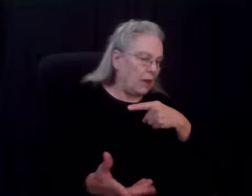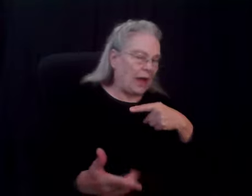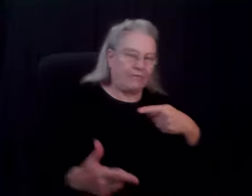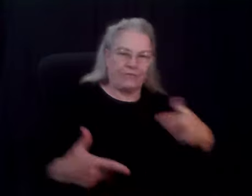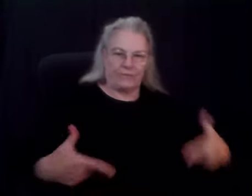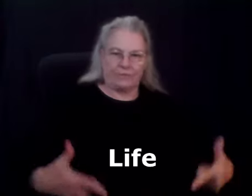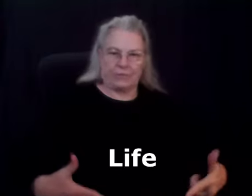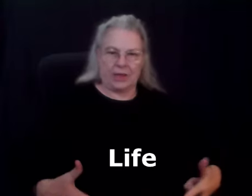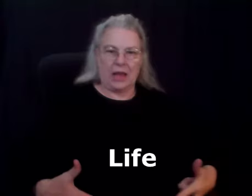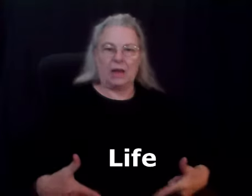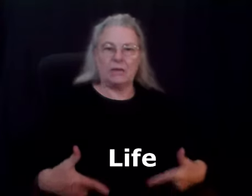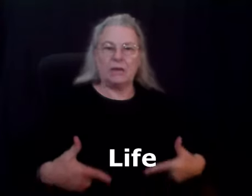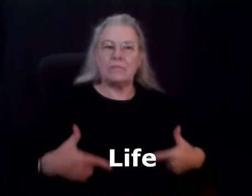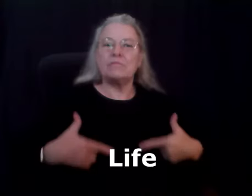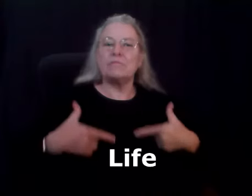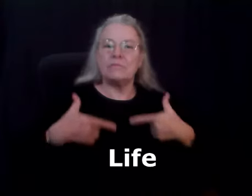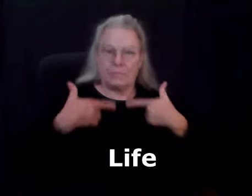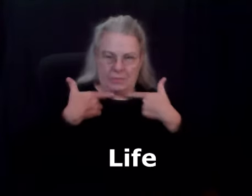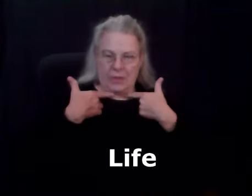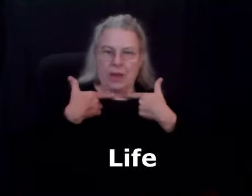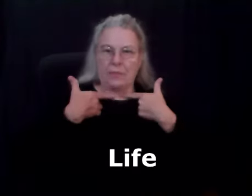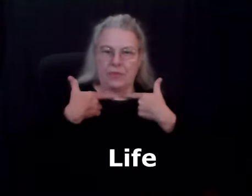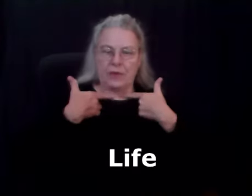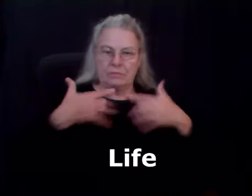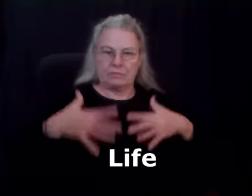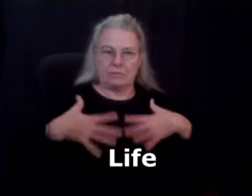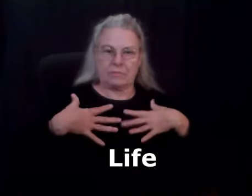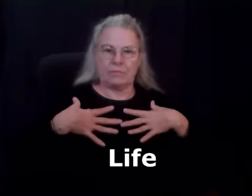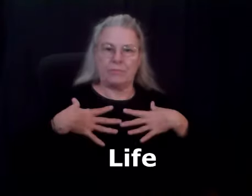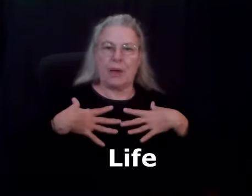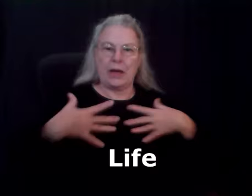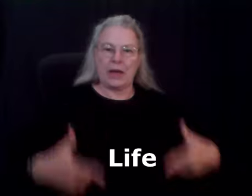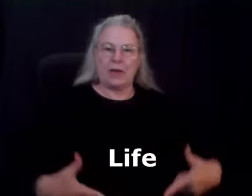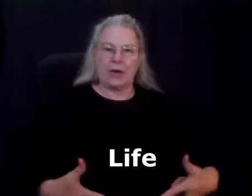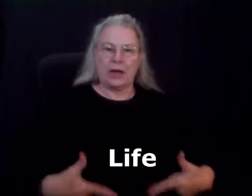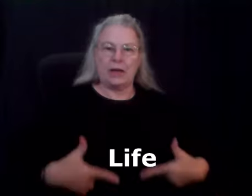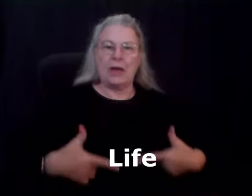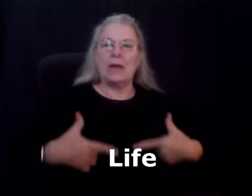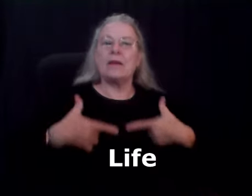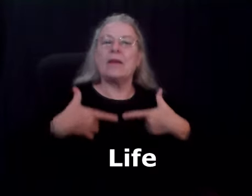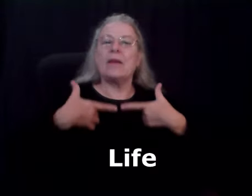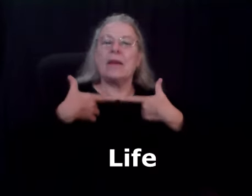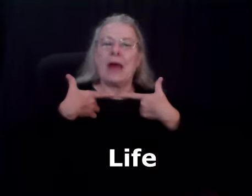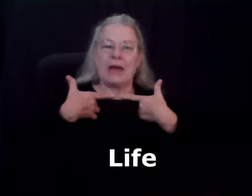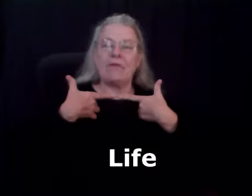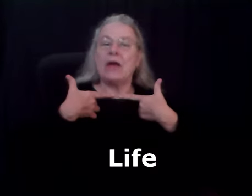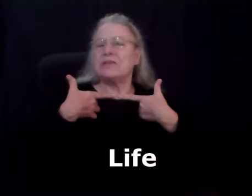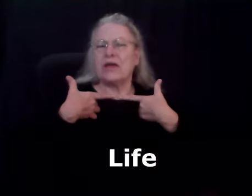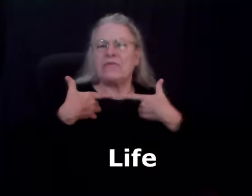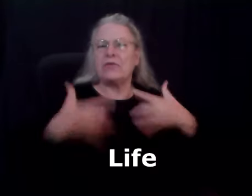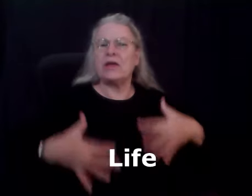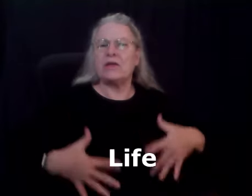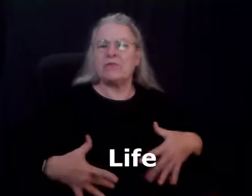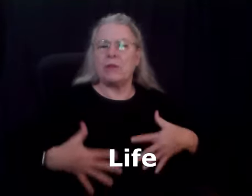life. L up the body area. Life. It's, if you think of the blood that